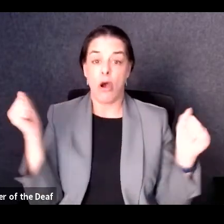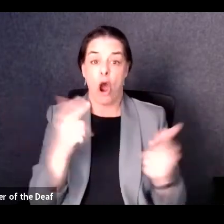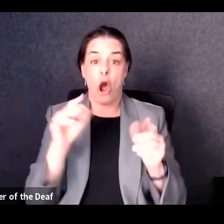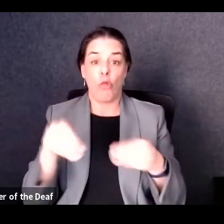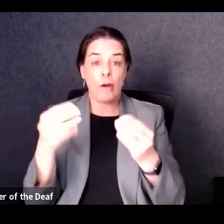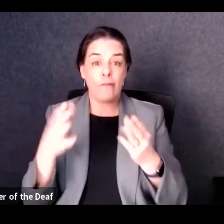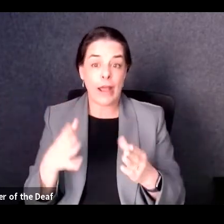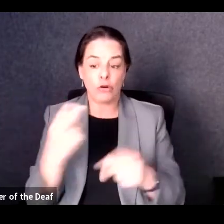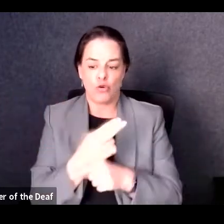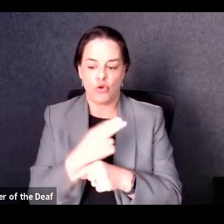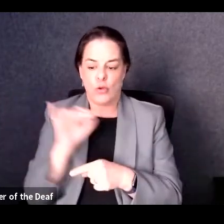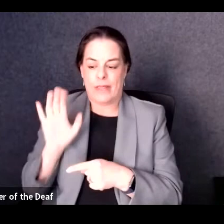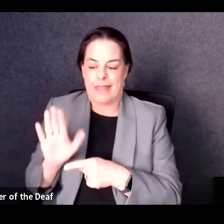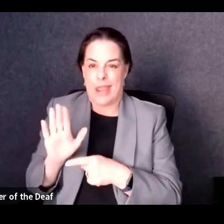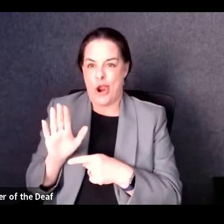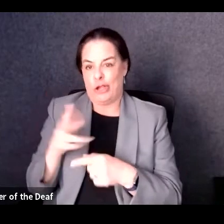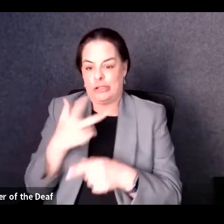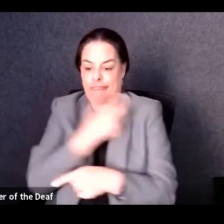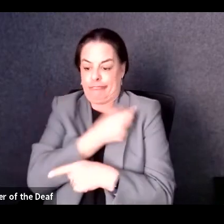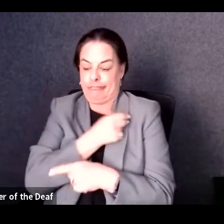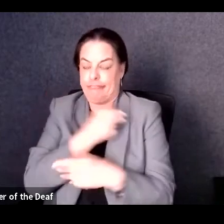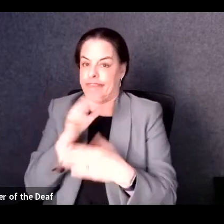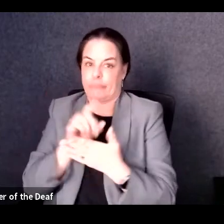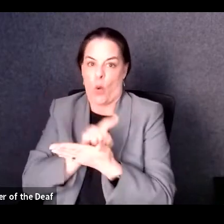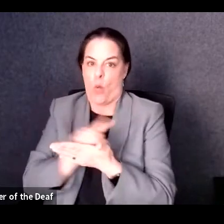that allocation within a week or two.